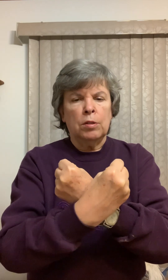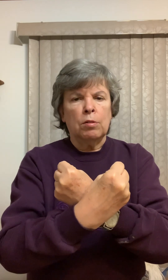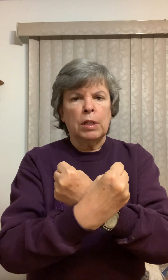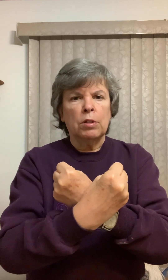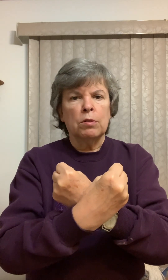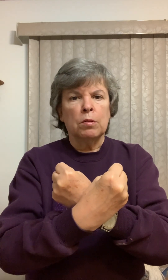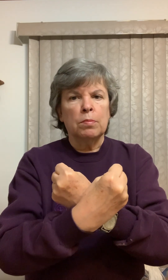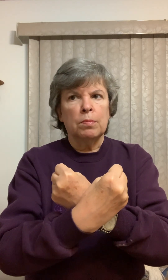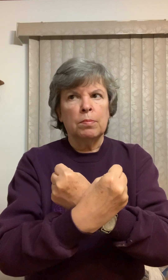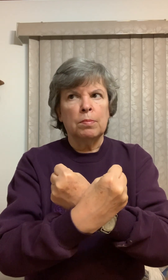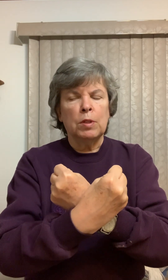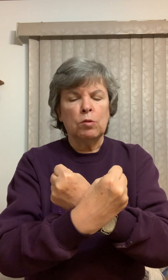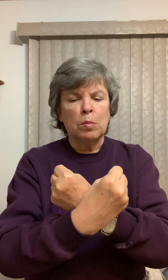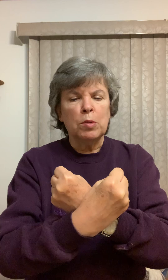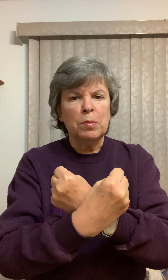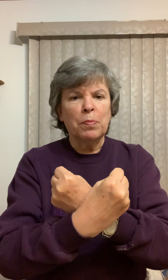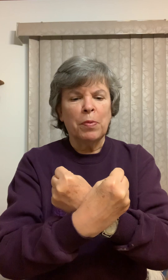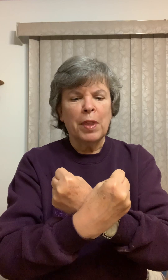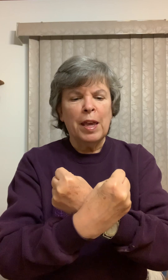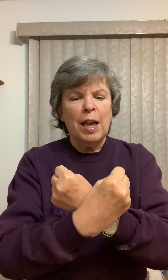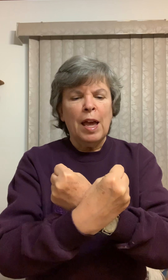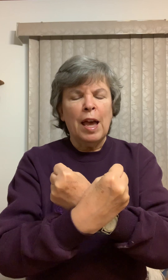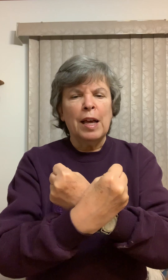like you're in trouble, and